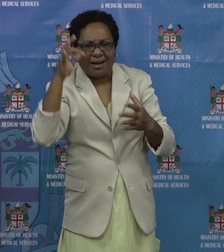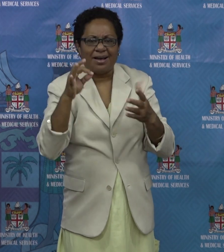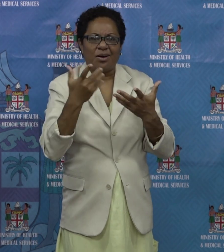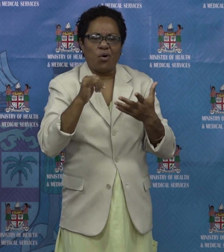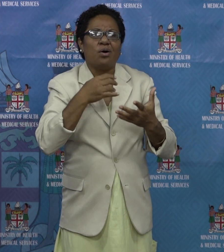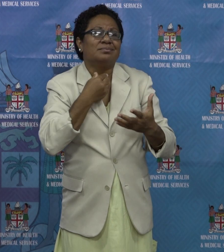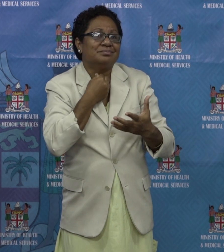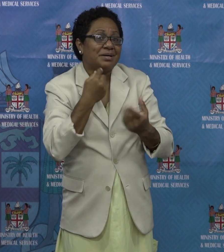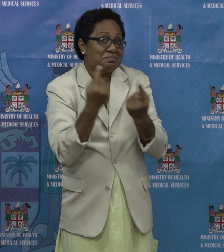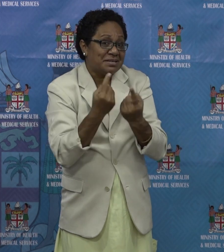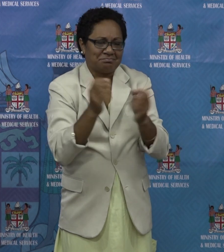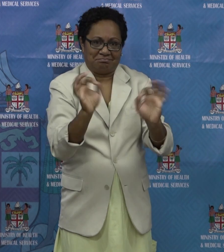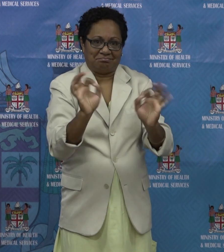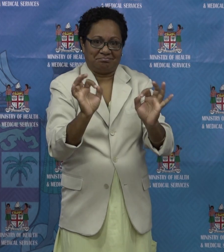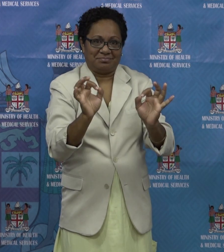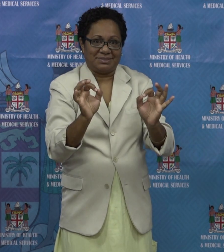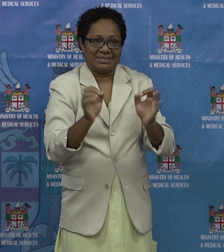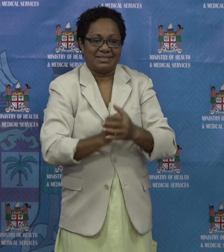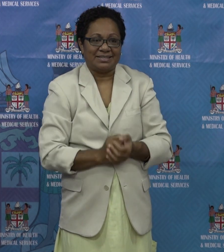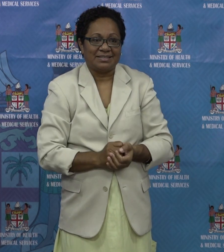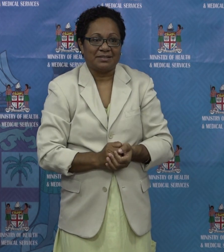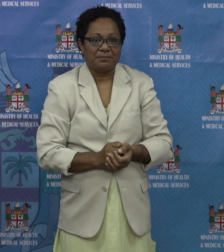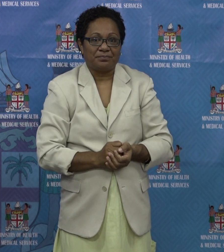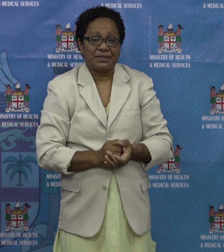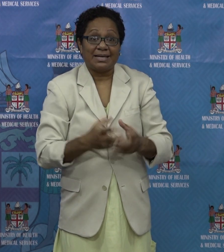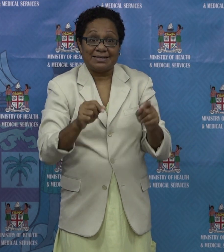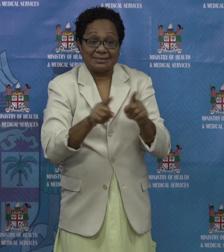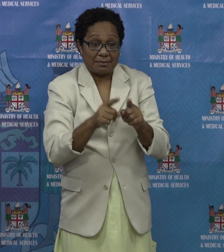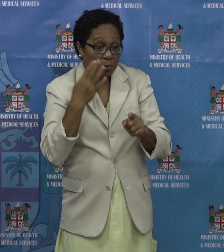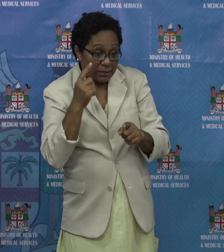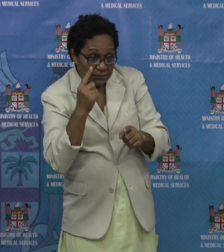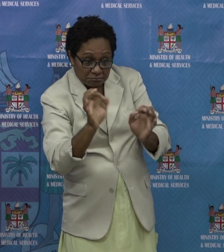At that point in time, the household did not meet the swabbing criteria.